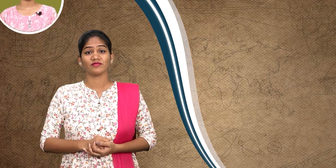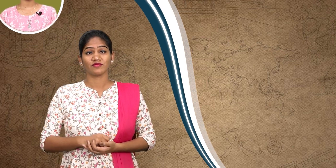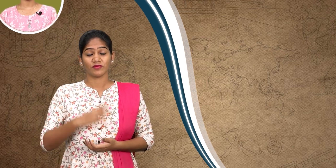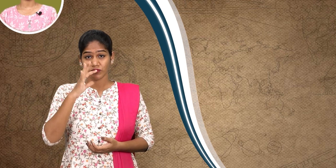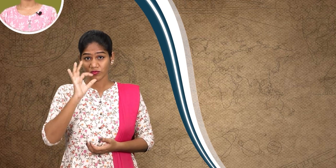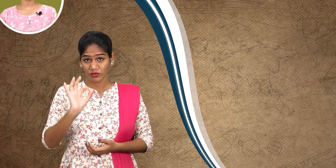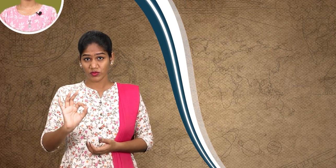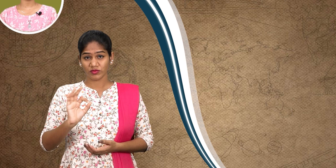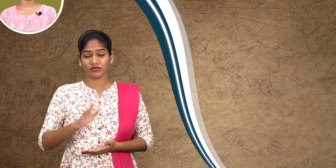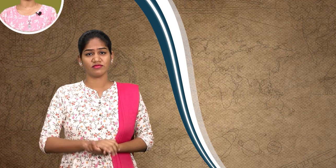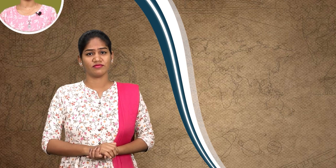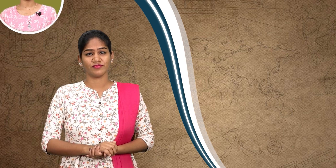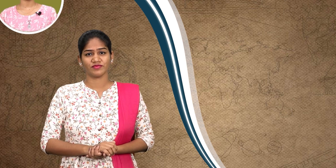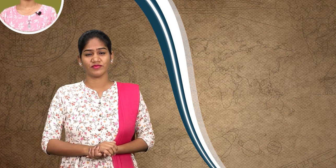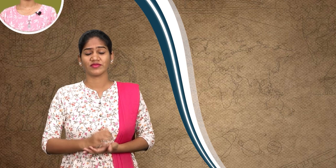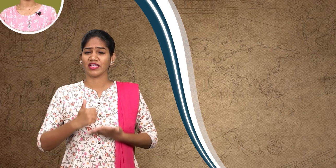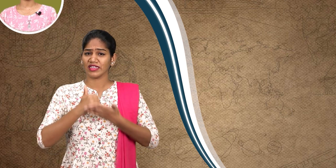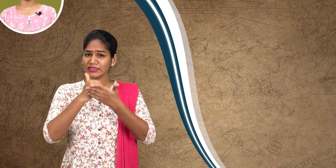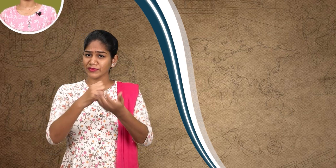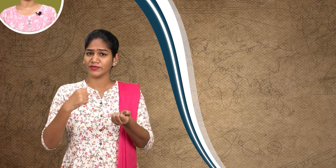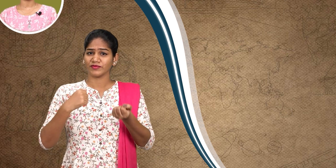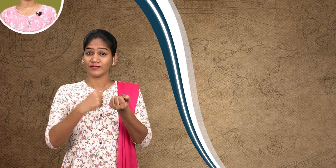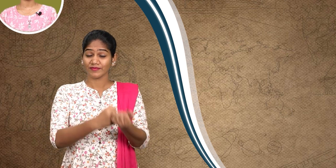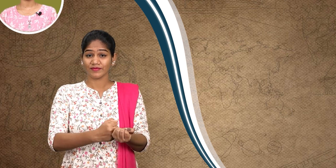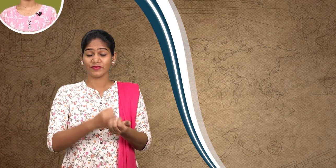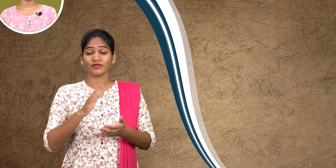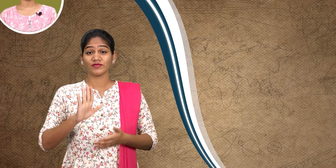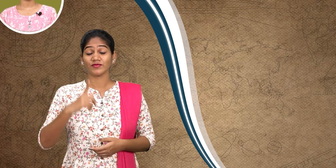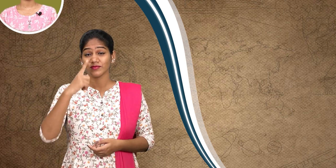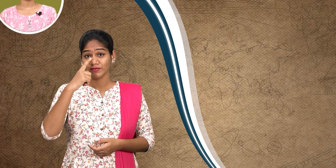were taken up by men.